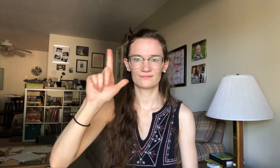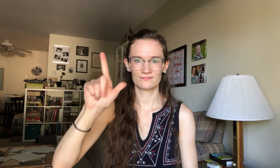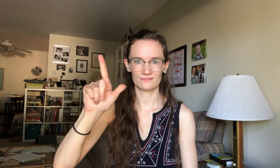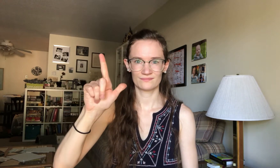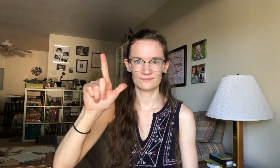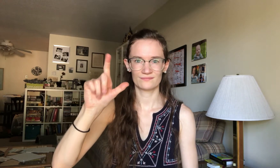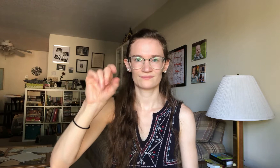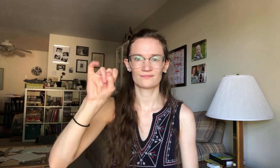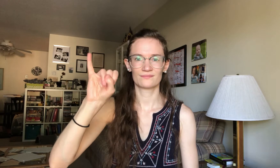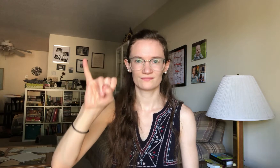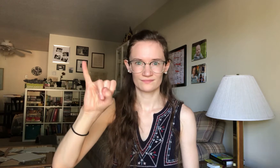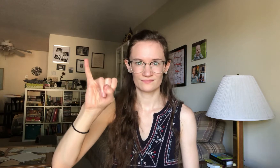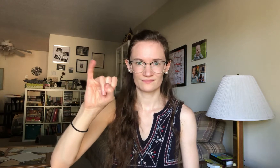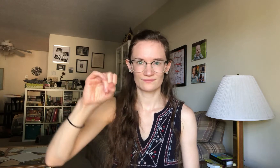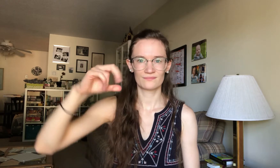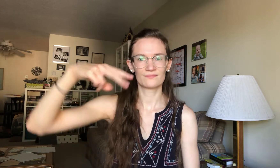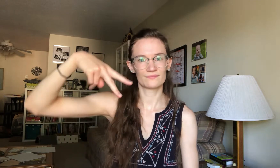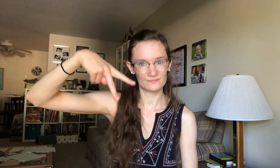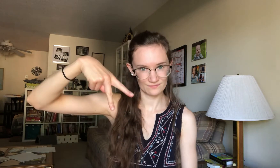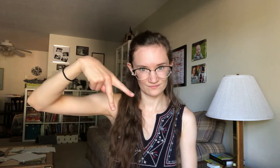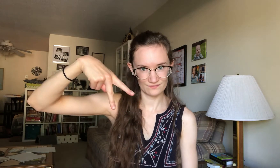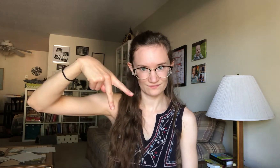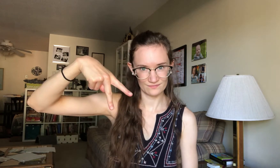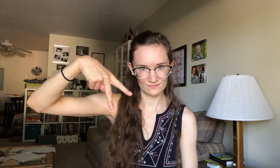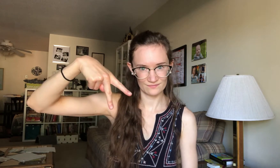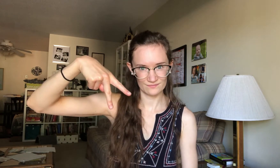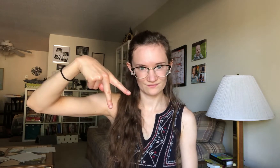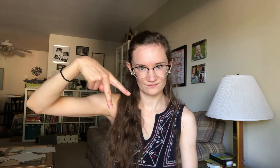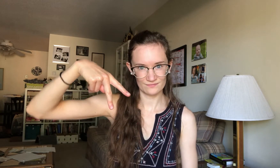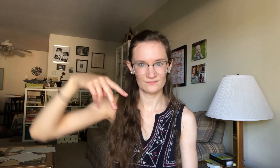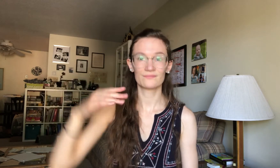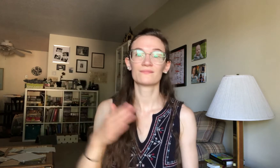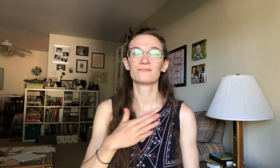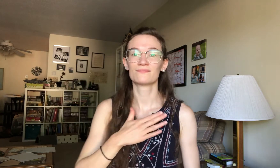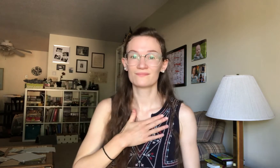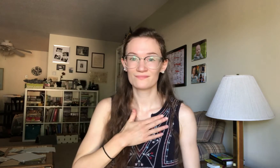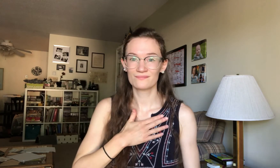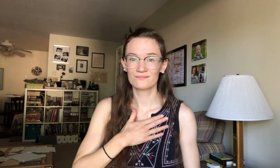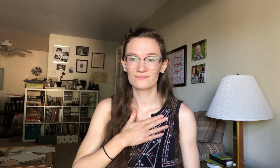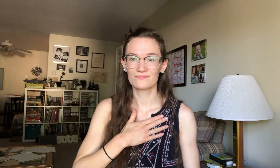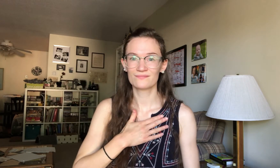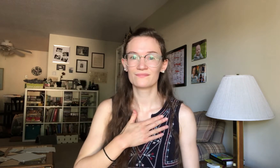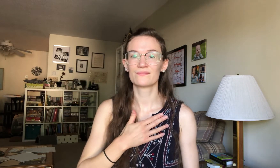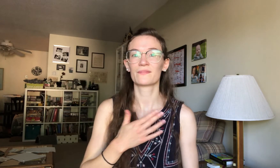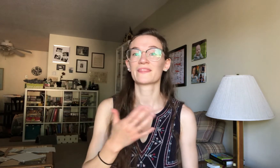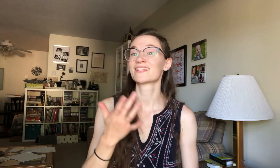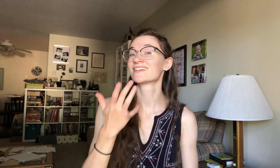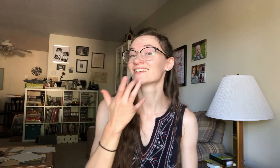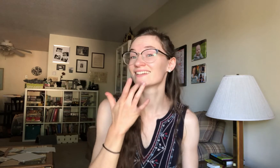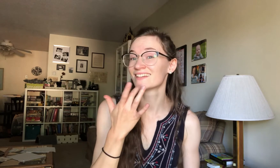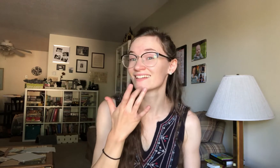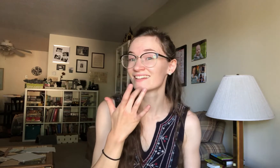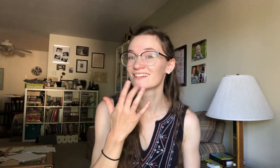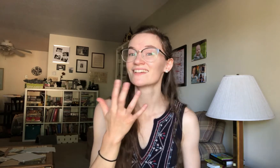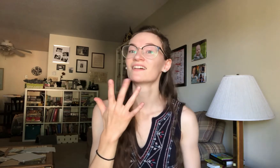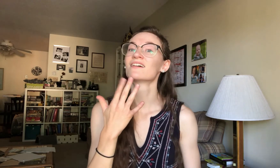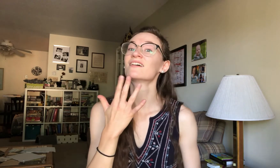fast. They're going to care that they understand what you're saying and that you're signing things right. If you are a native English